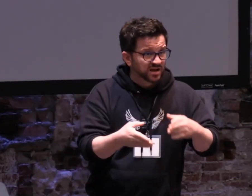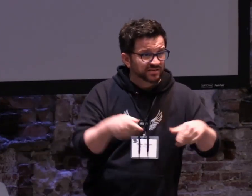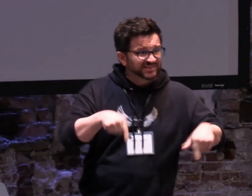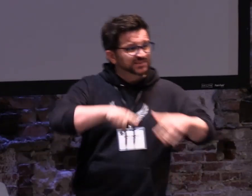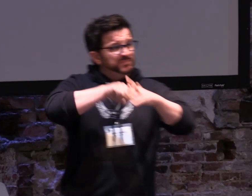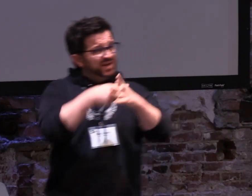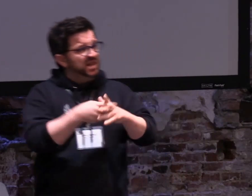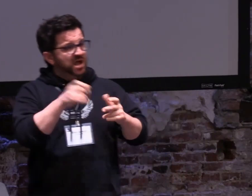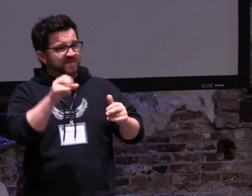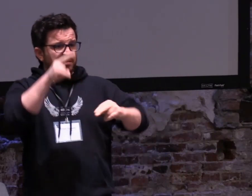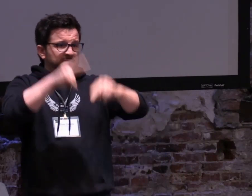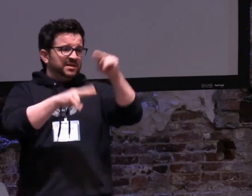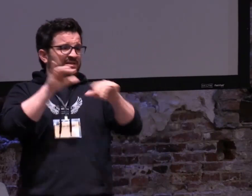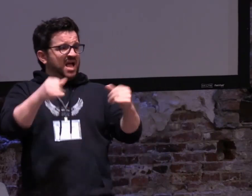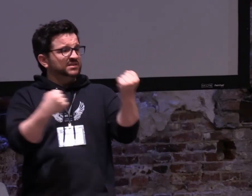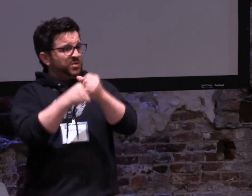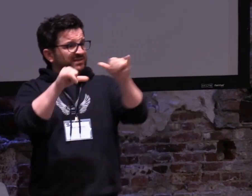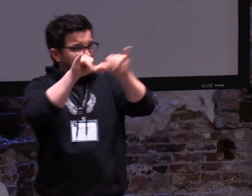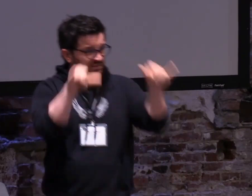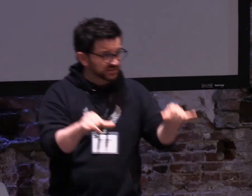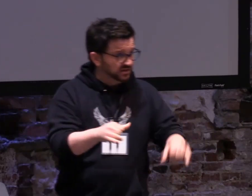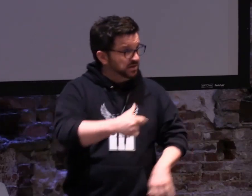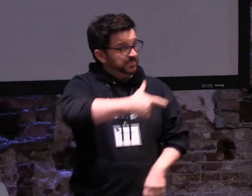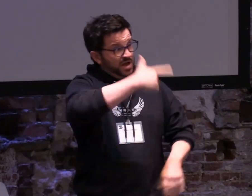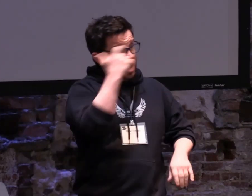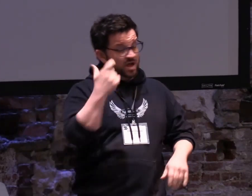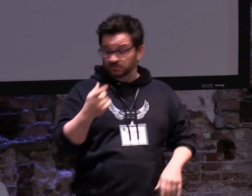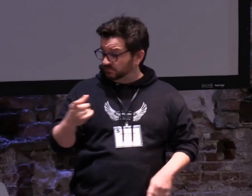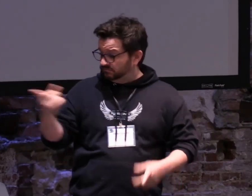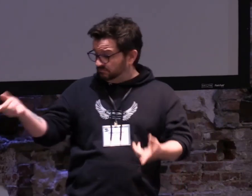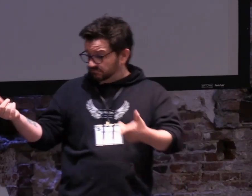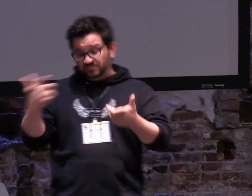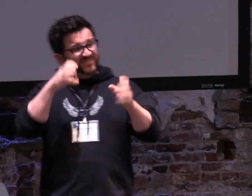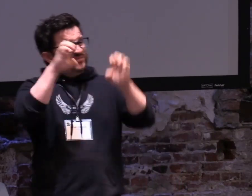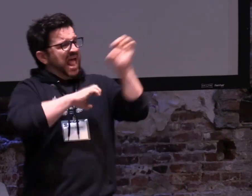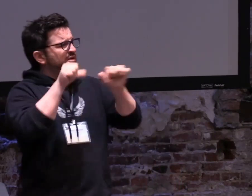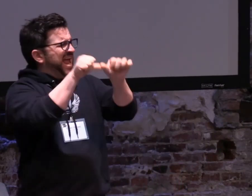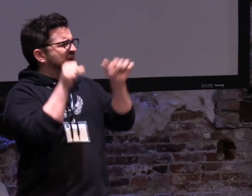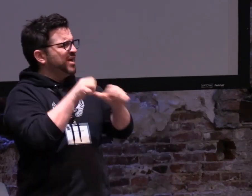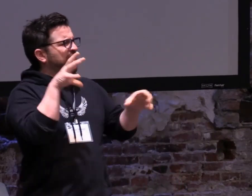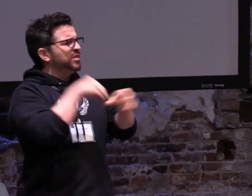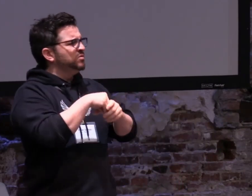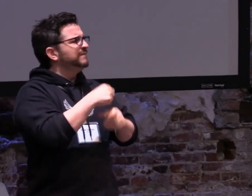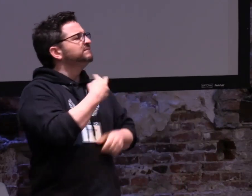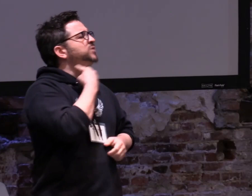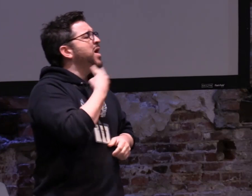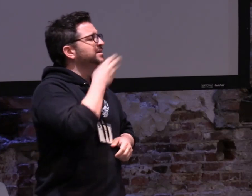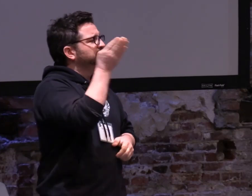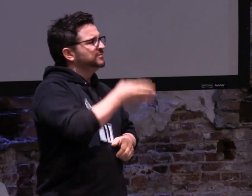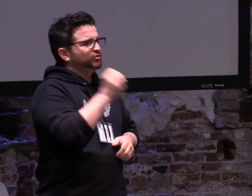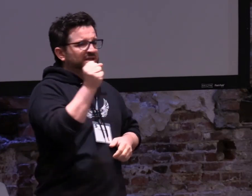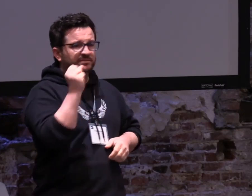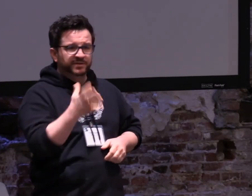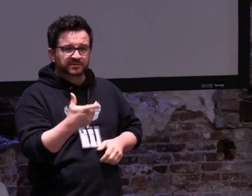So looking back, I see all of those points, those milestones, as the reason why I'm here